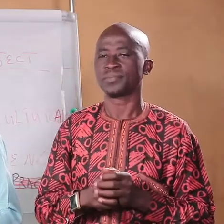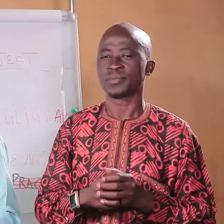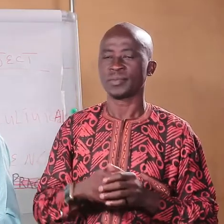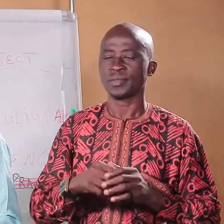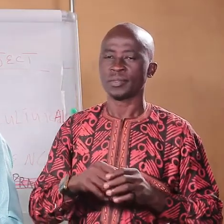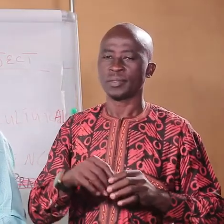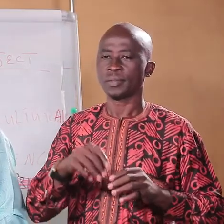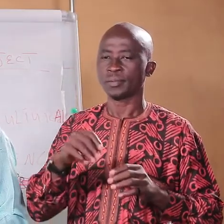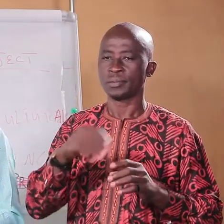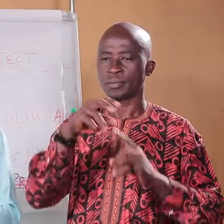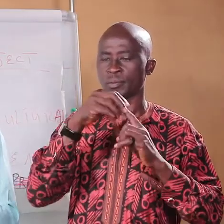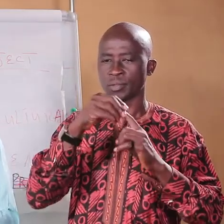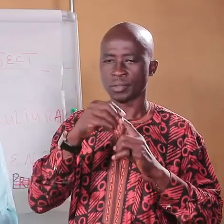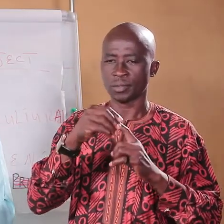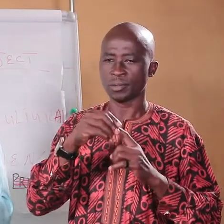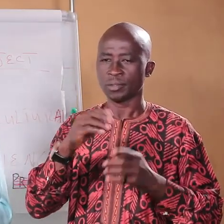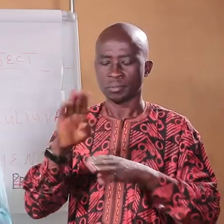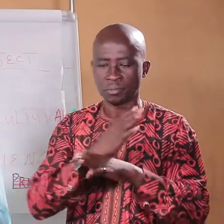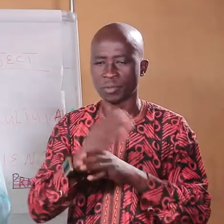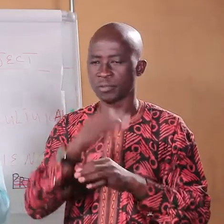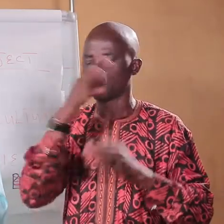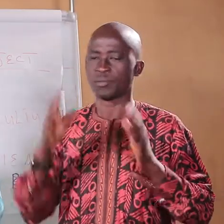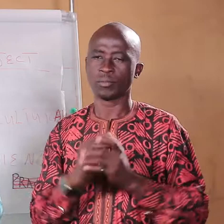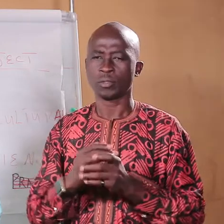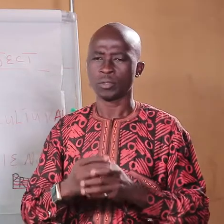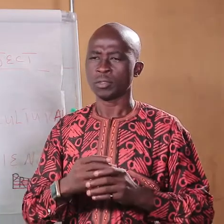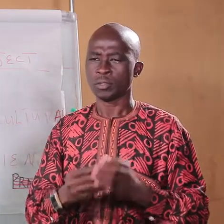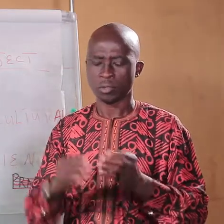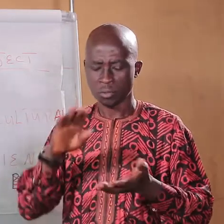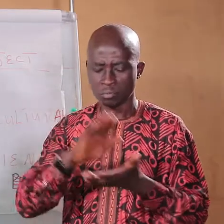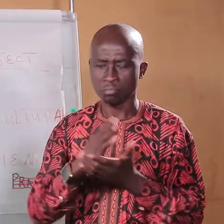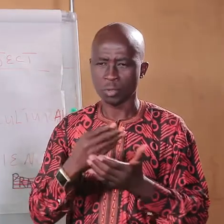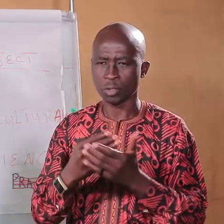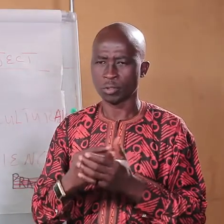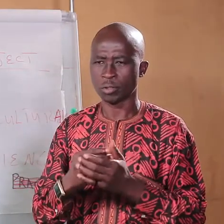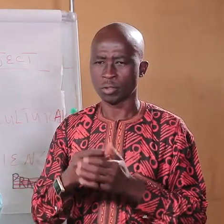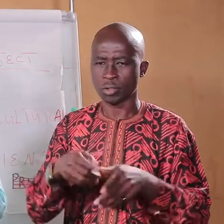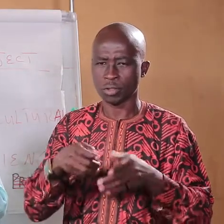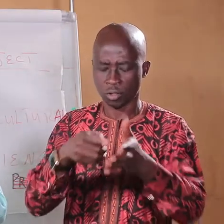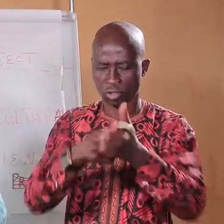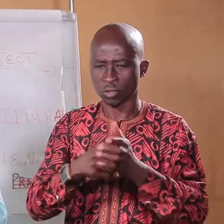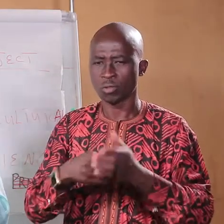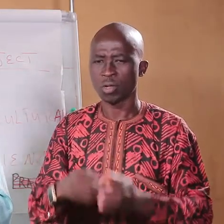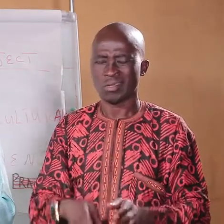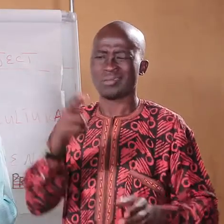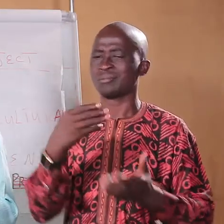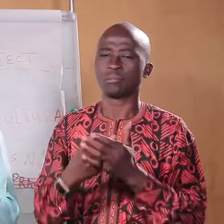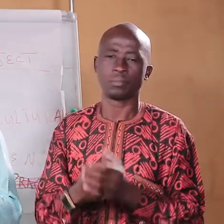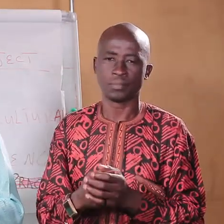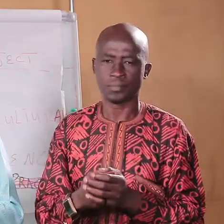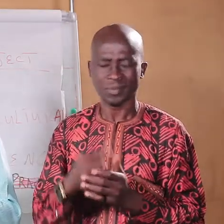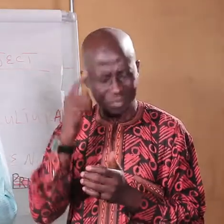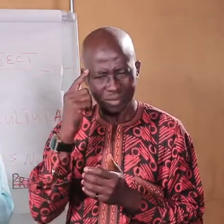Especially commercial farmers, they charge high interest rate. Imagine the calculation we